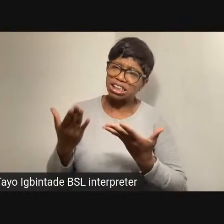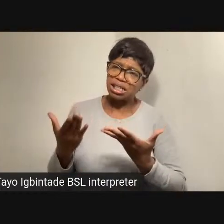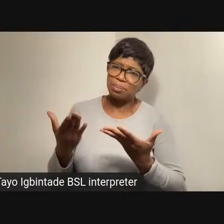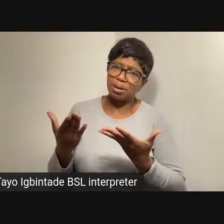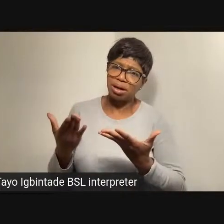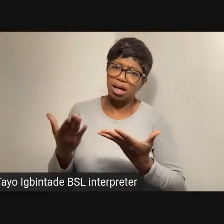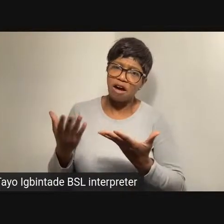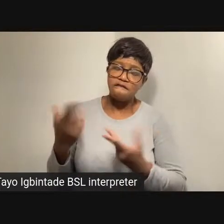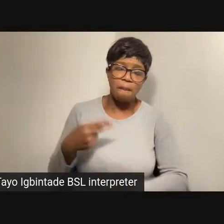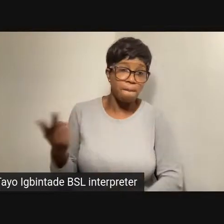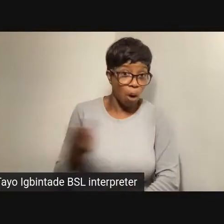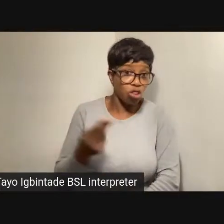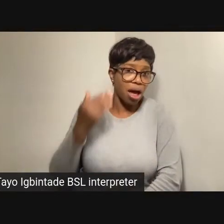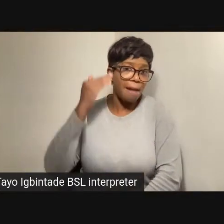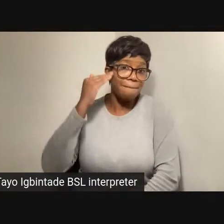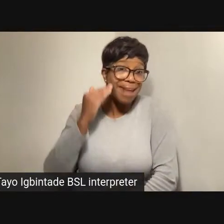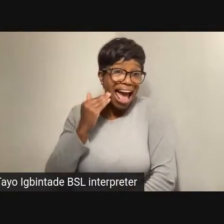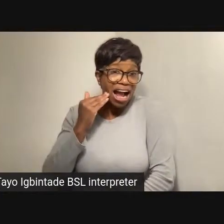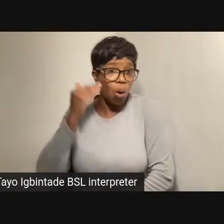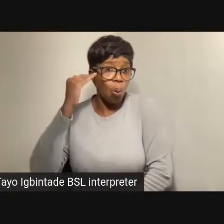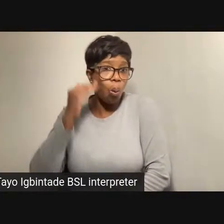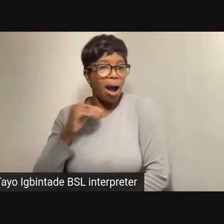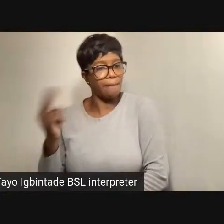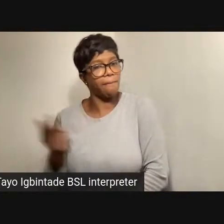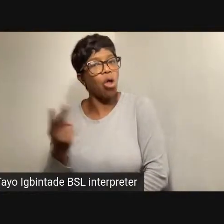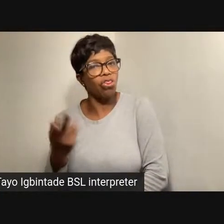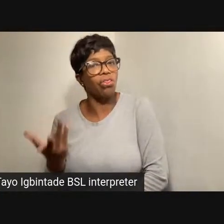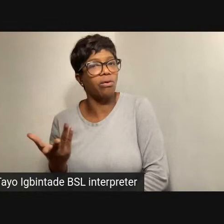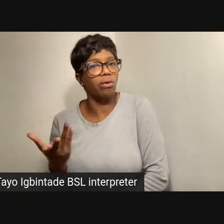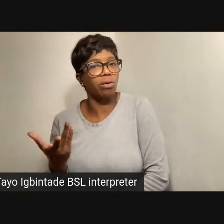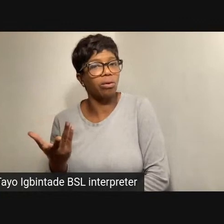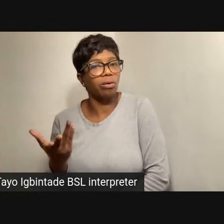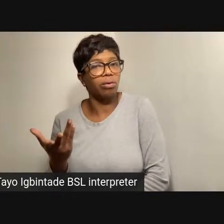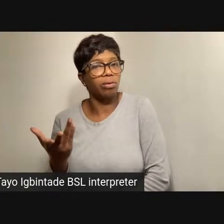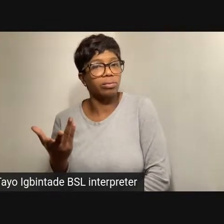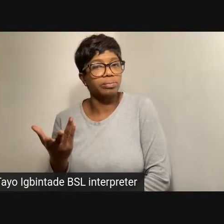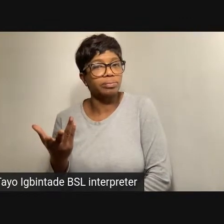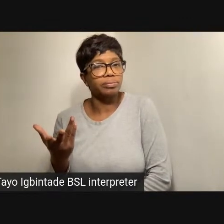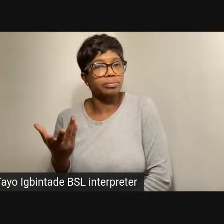both Black and white.